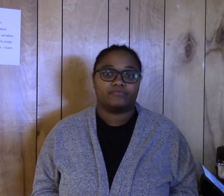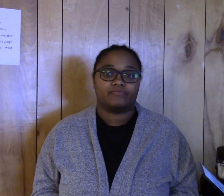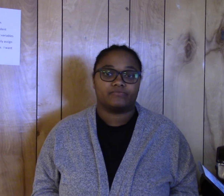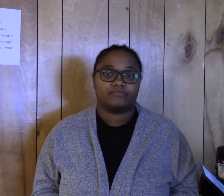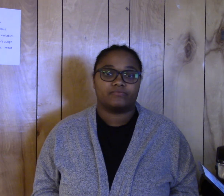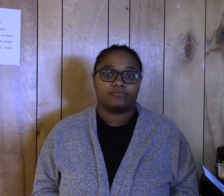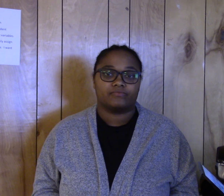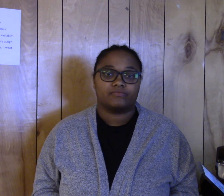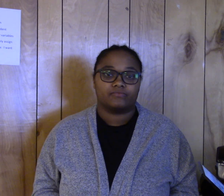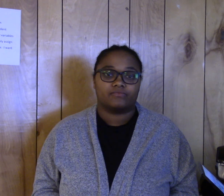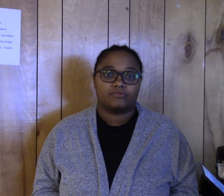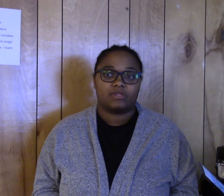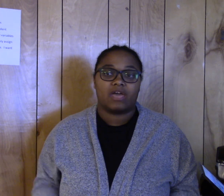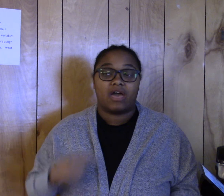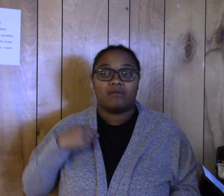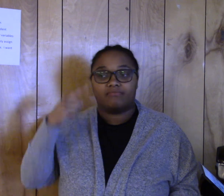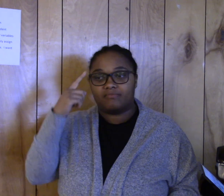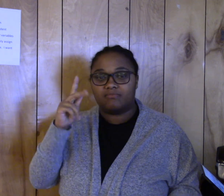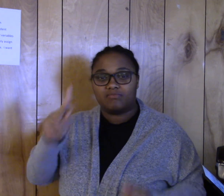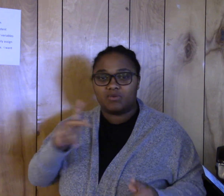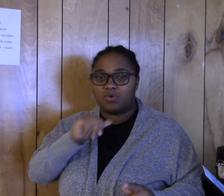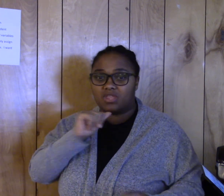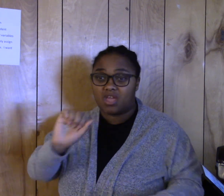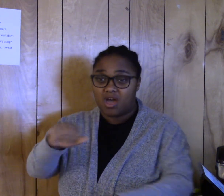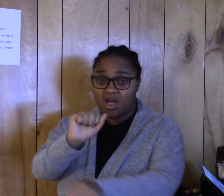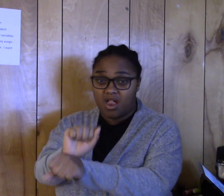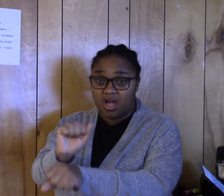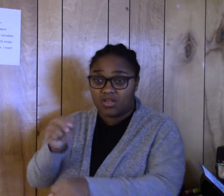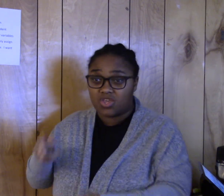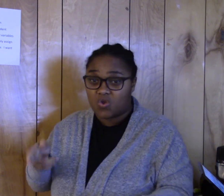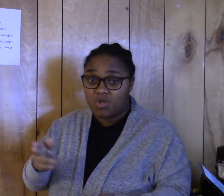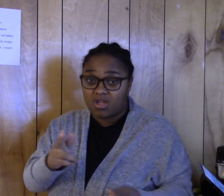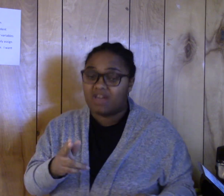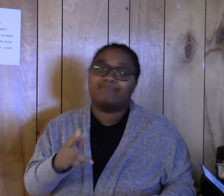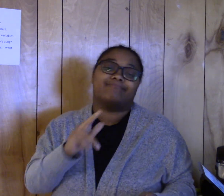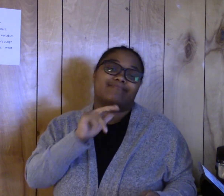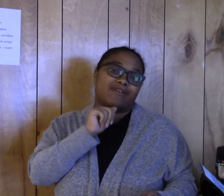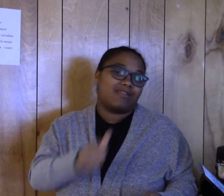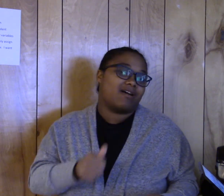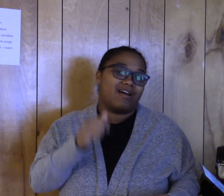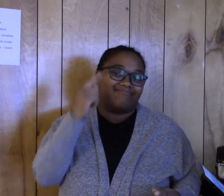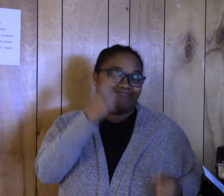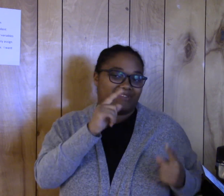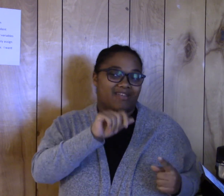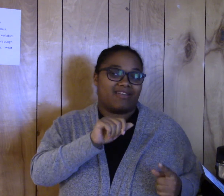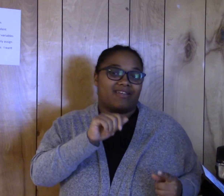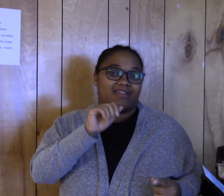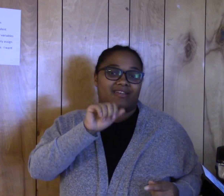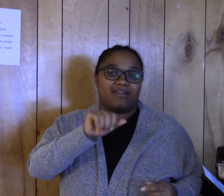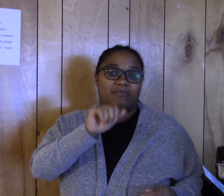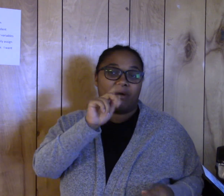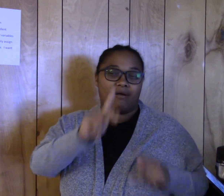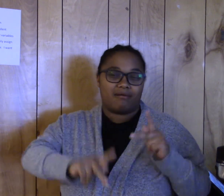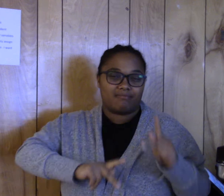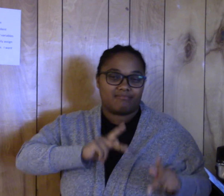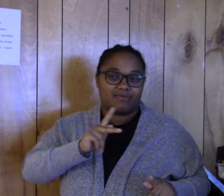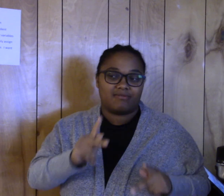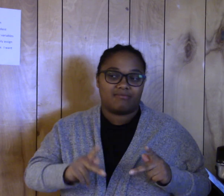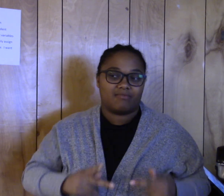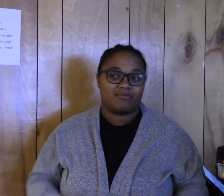being irresponsible and incapable of thinking about the welfare of other people. And that scares me, and I stay away from them and their